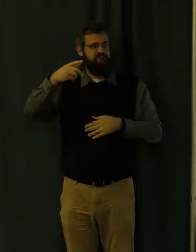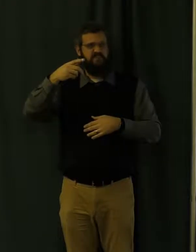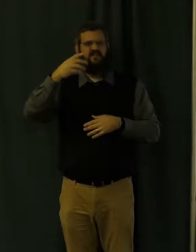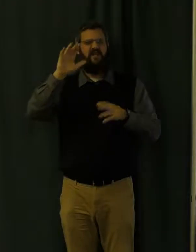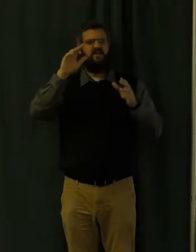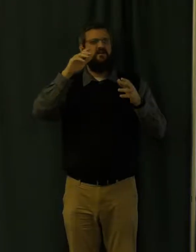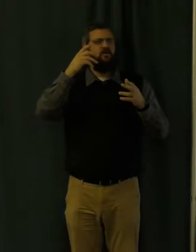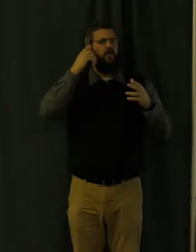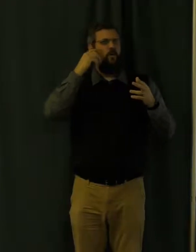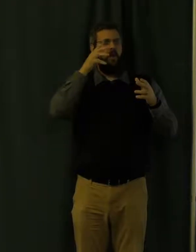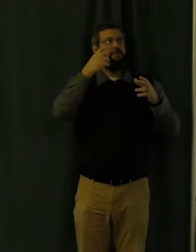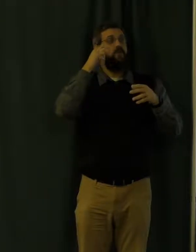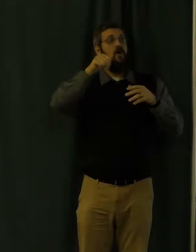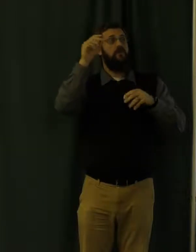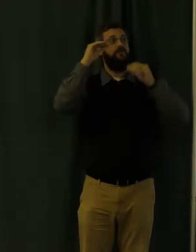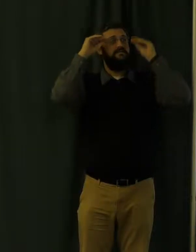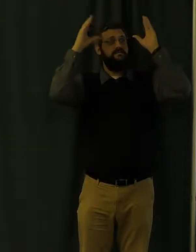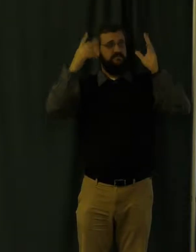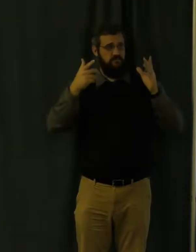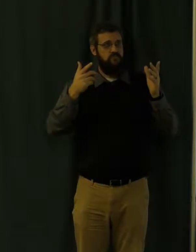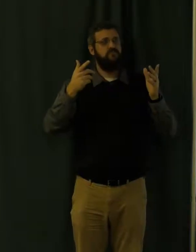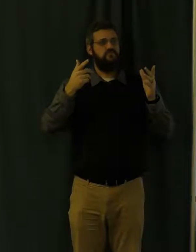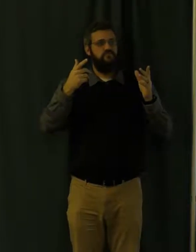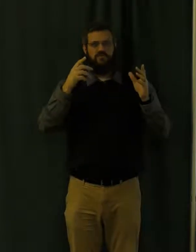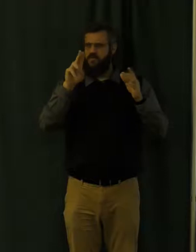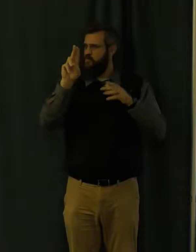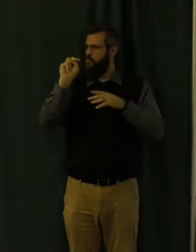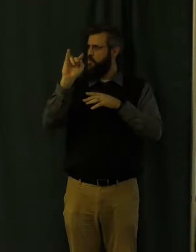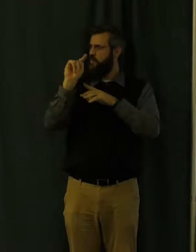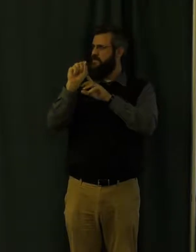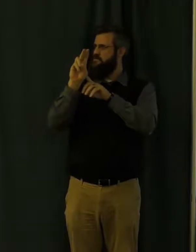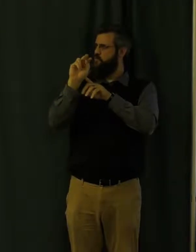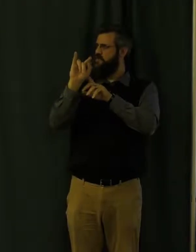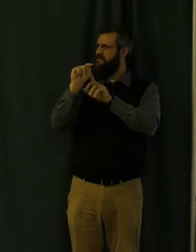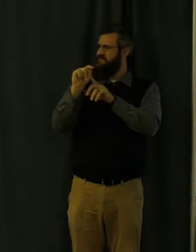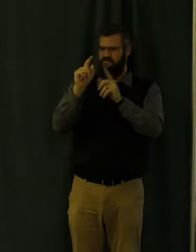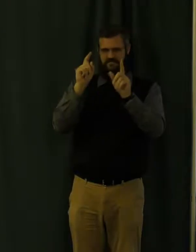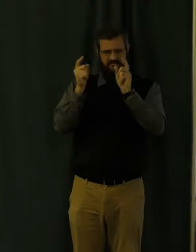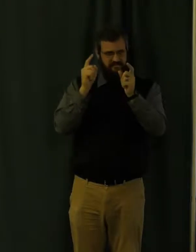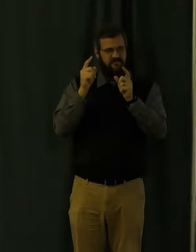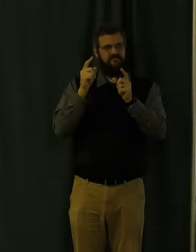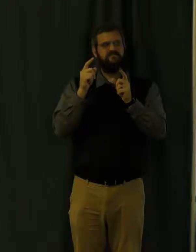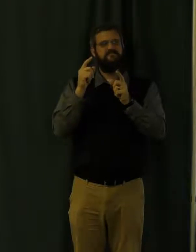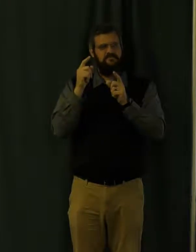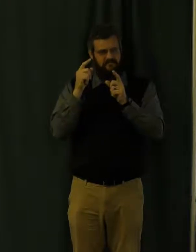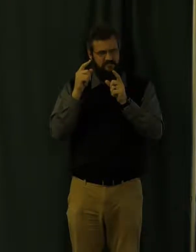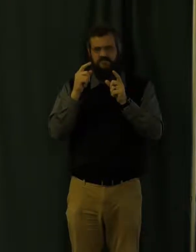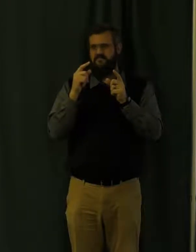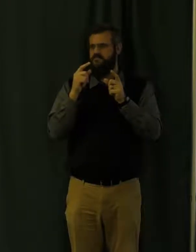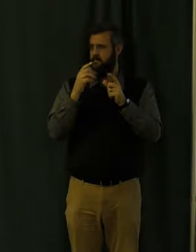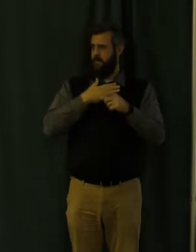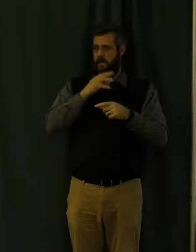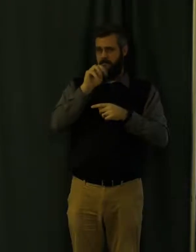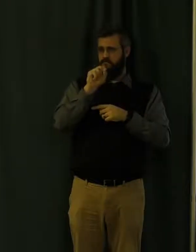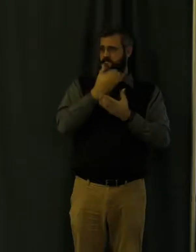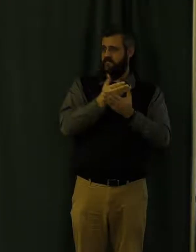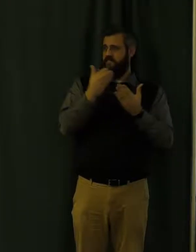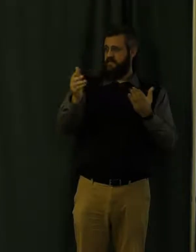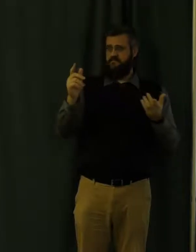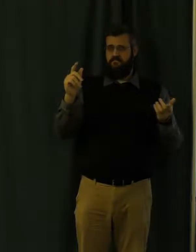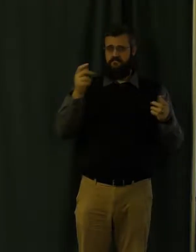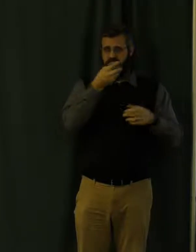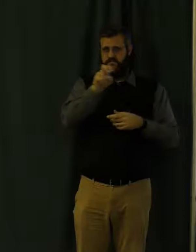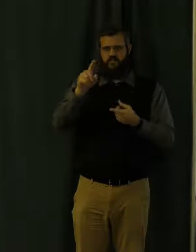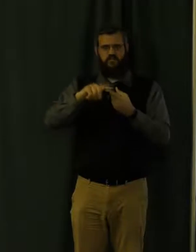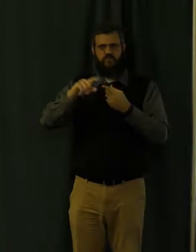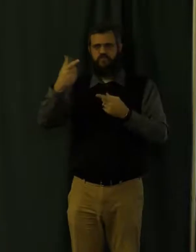or something that I see other teachers nodding with me, like, so they must be thinking it too, changing my Microsoft things that I have to